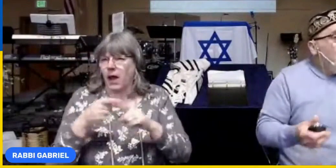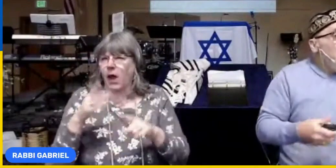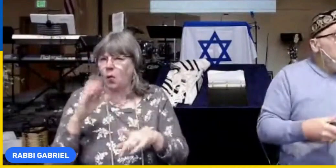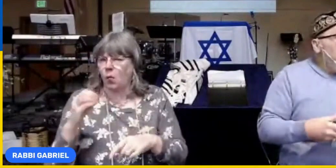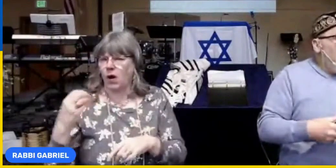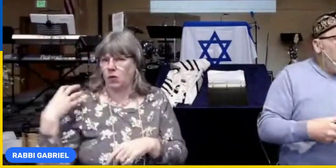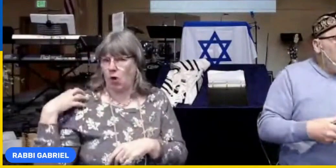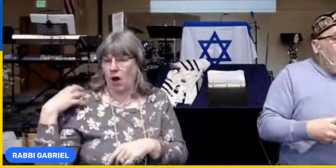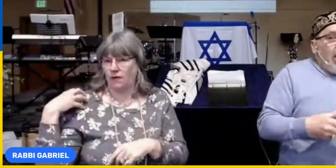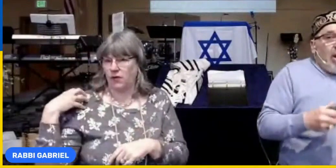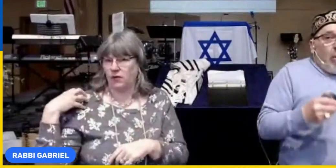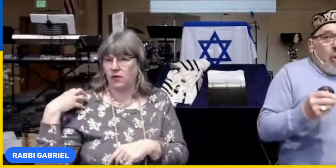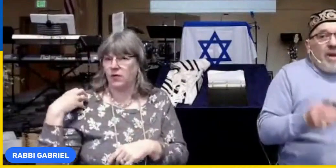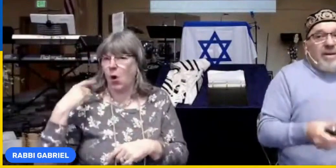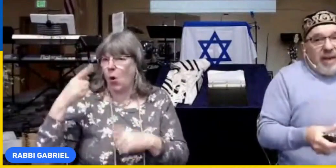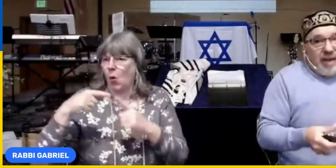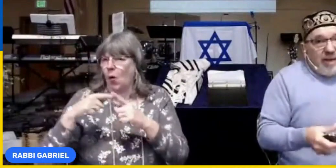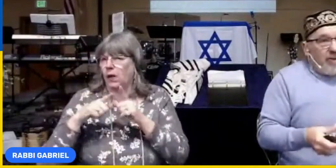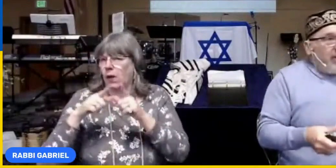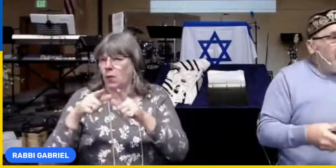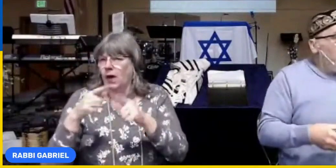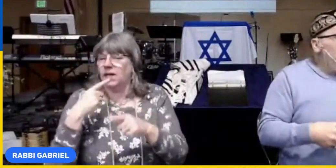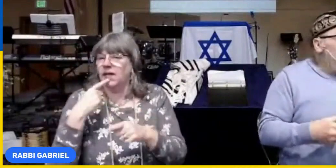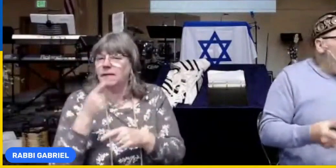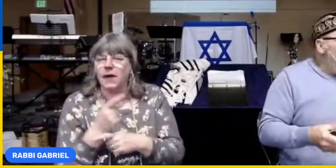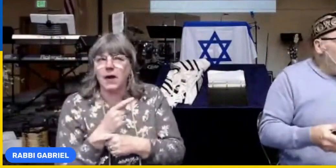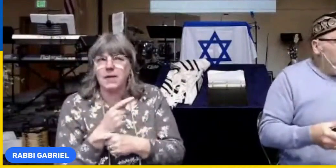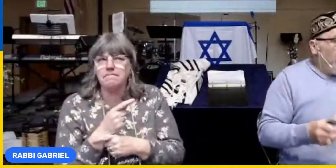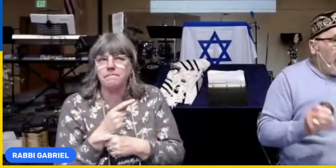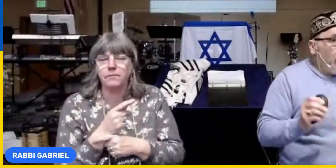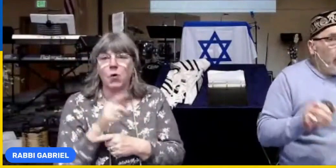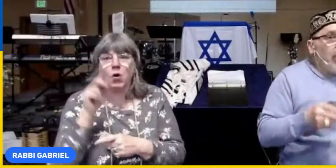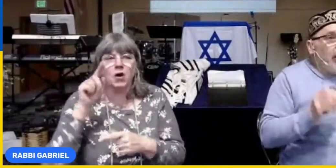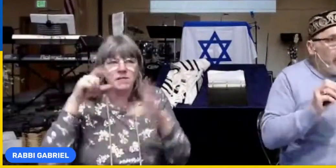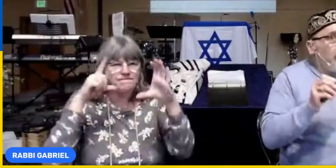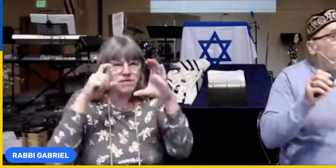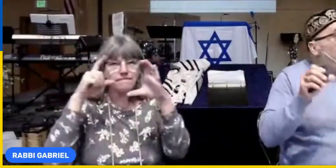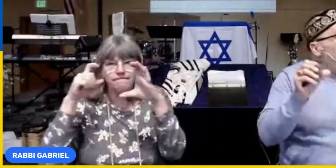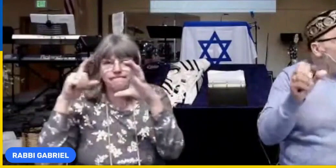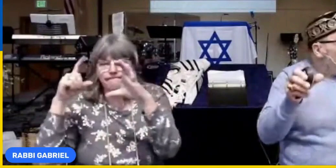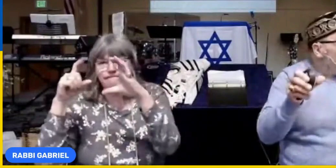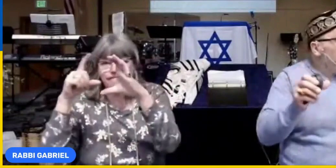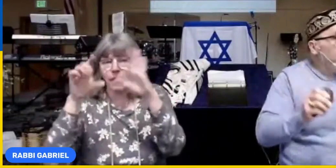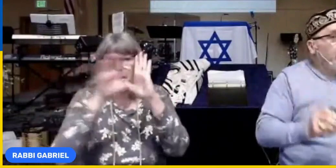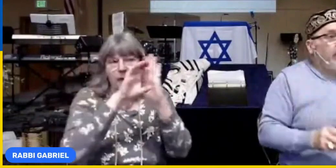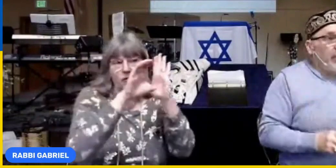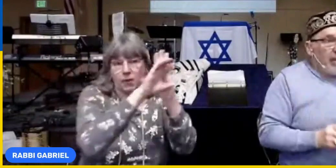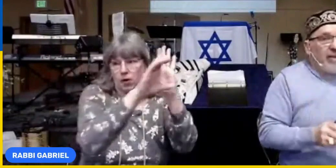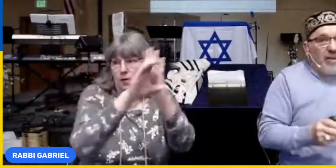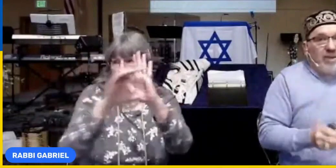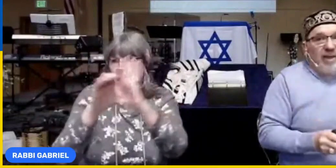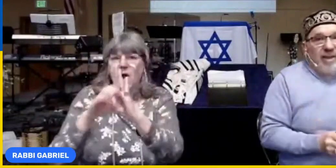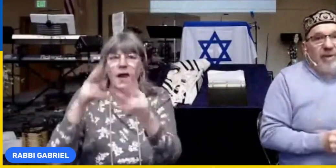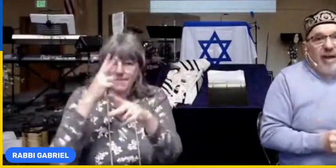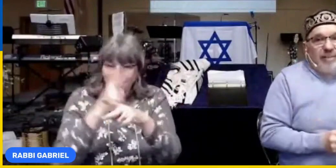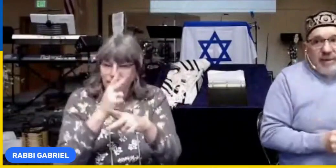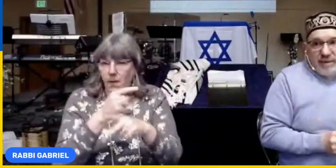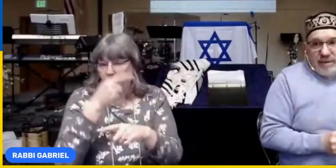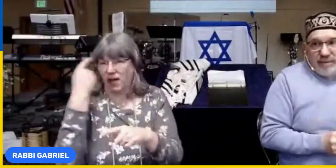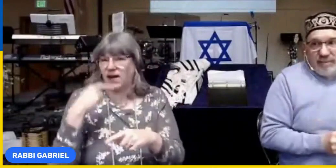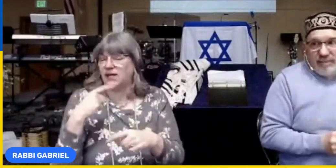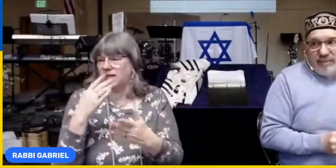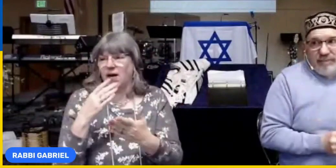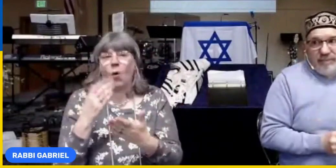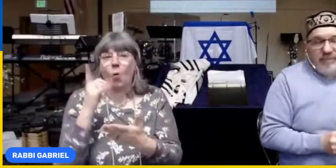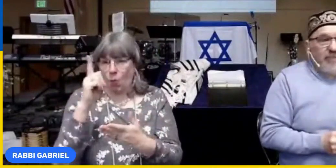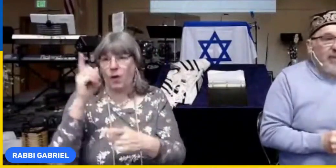can, because one day there's going to be, and I quote, bleep, bleep, bleep, that's going to say it never happened.